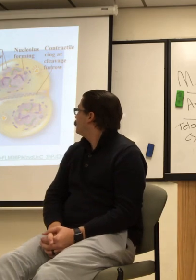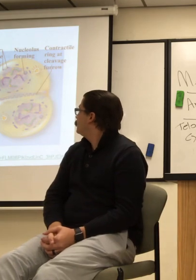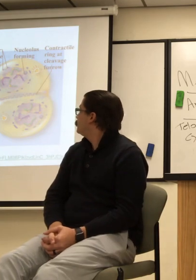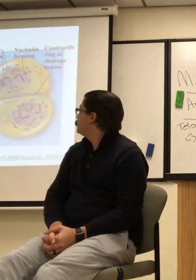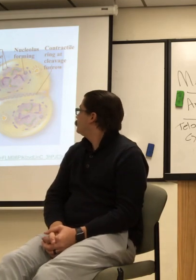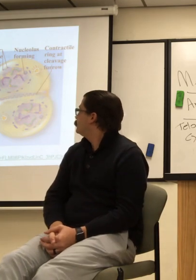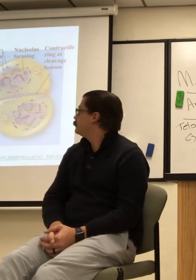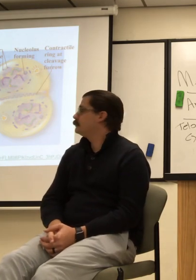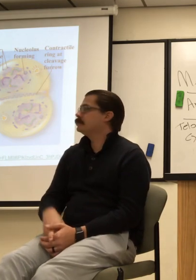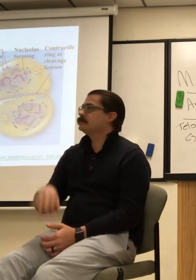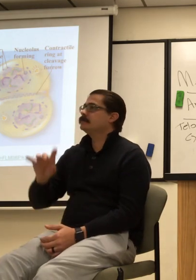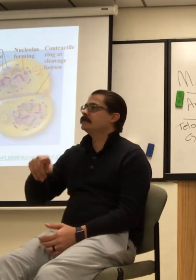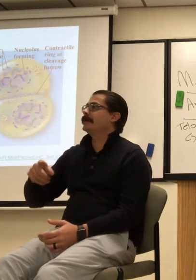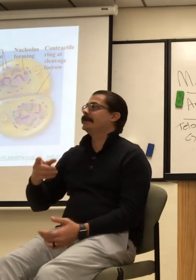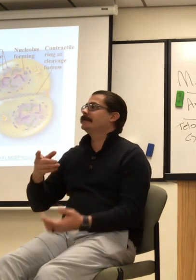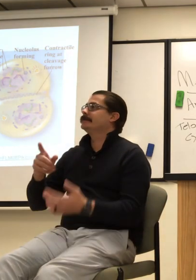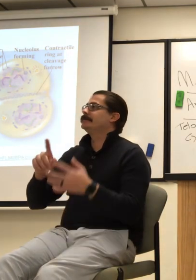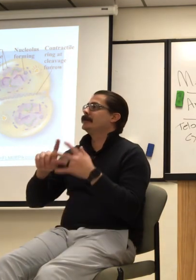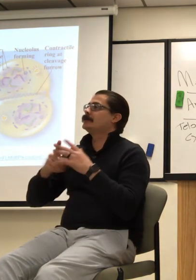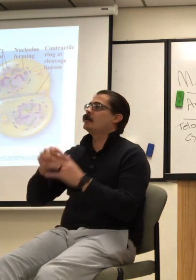start to uncoil.